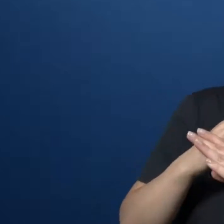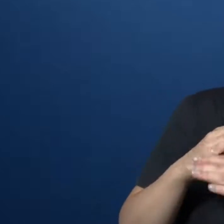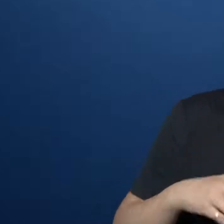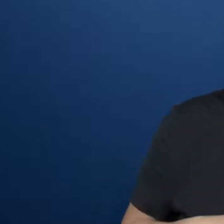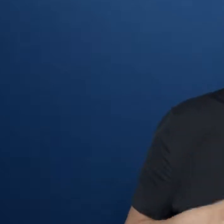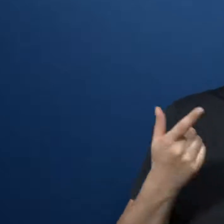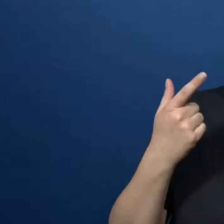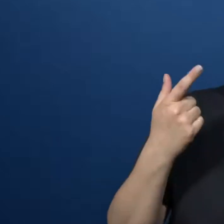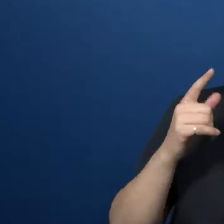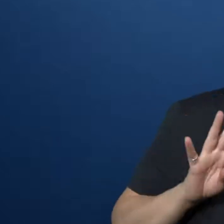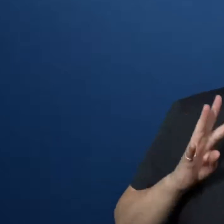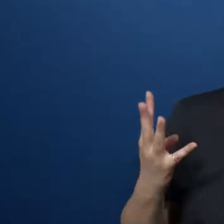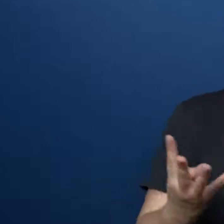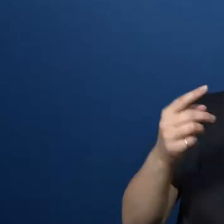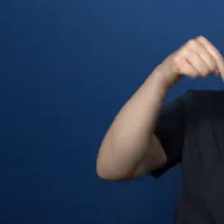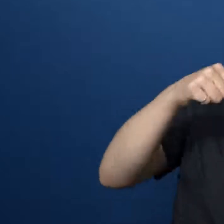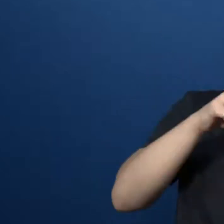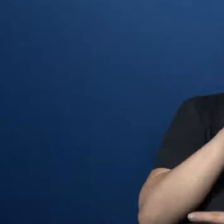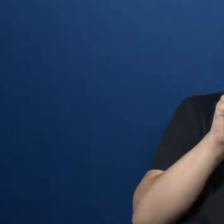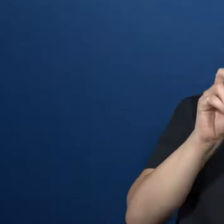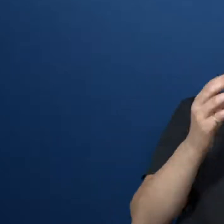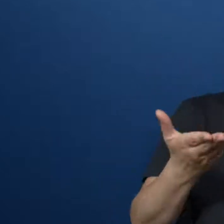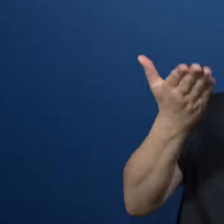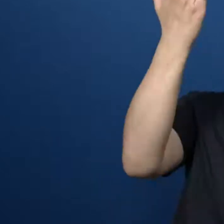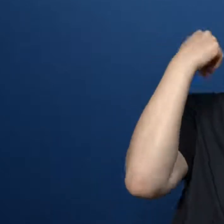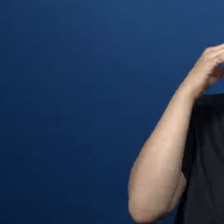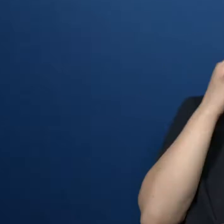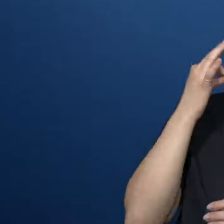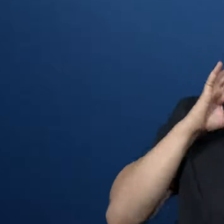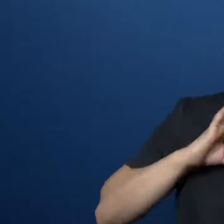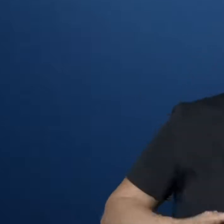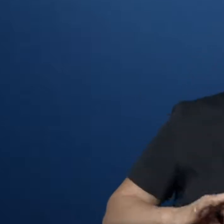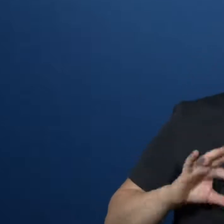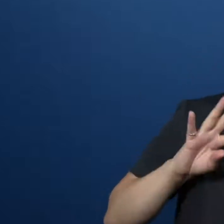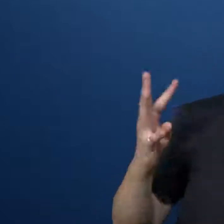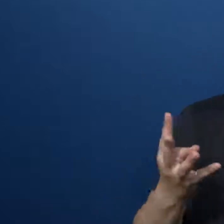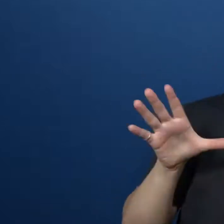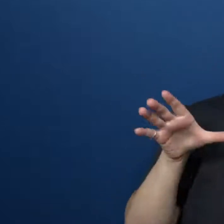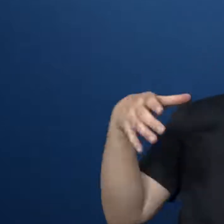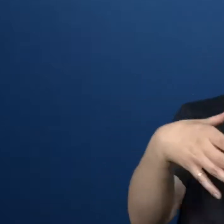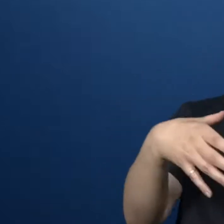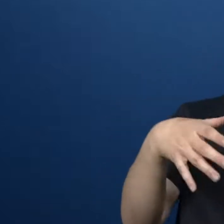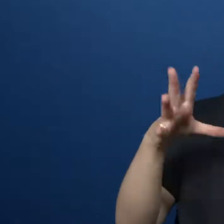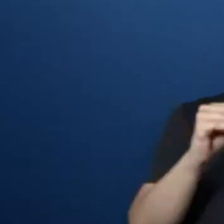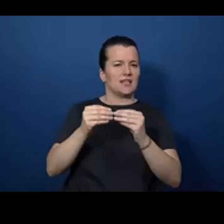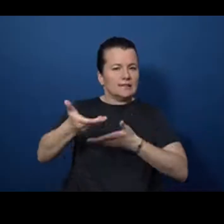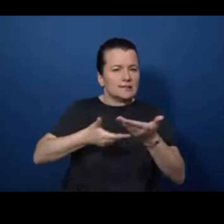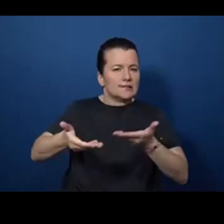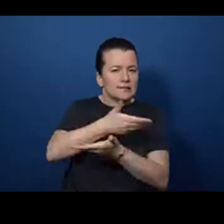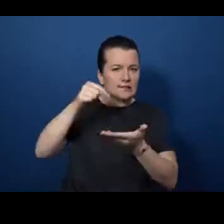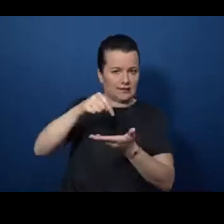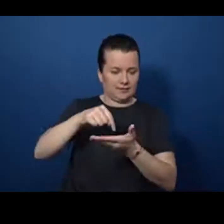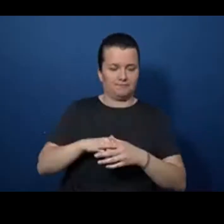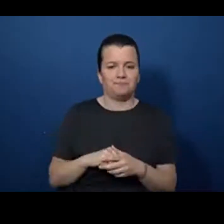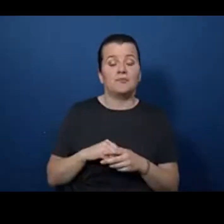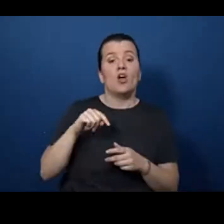conference in 2020 that we did together with the French ministry. The second meeting contributed to a better understanding